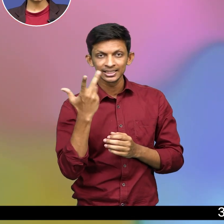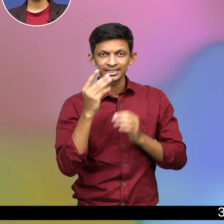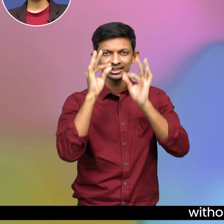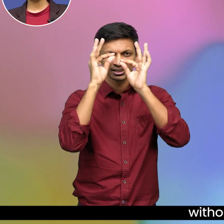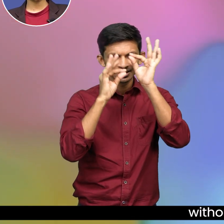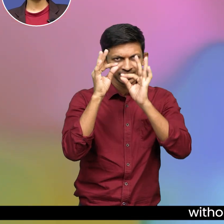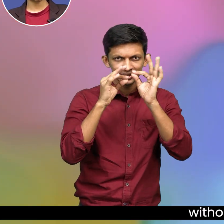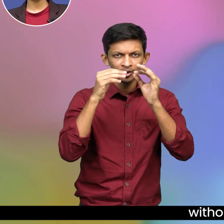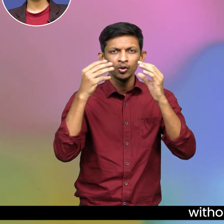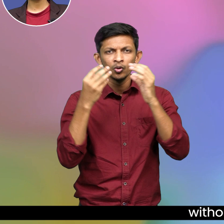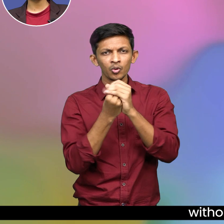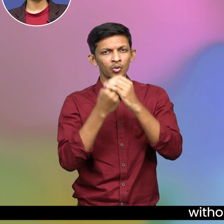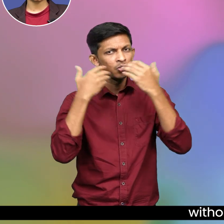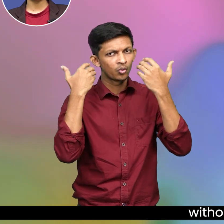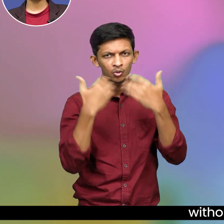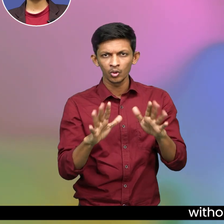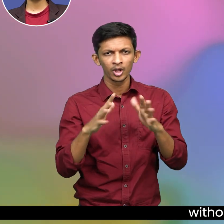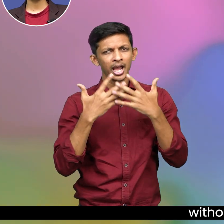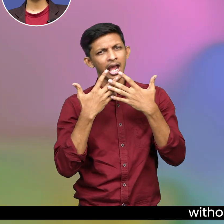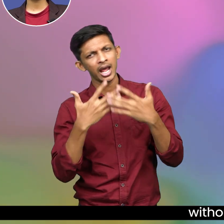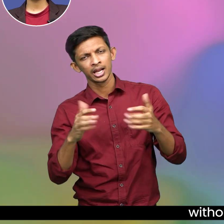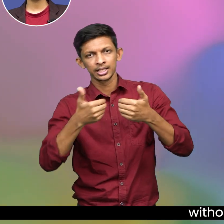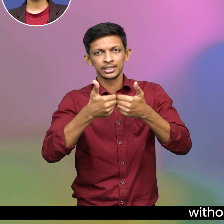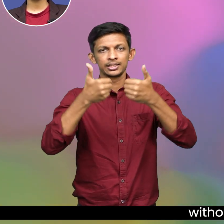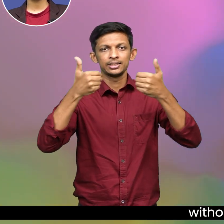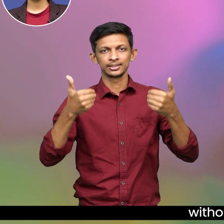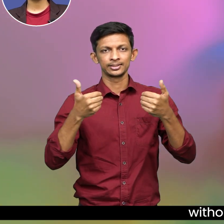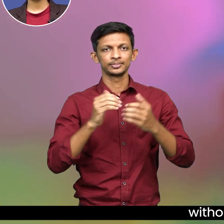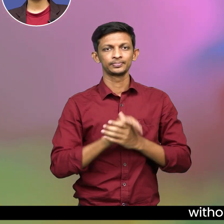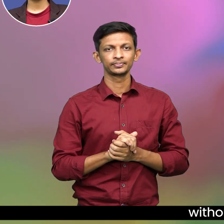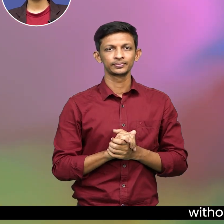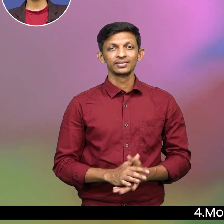Cells are without any spaces.